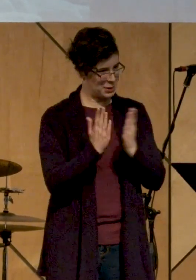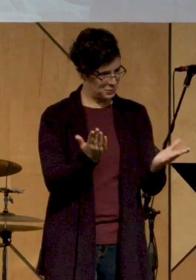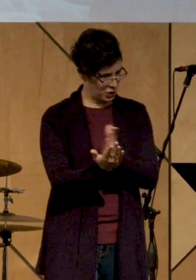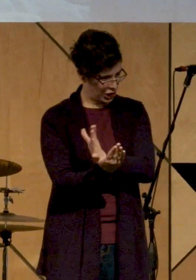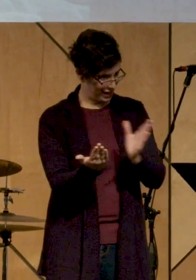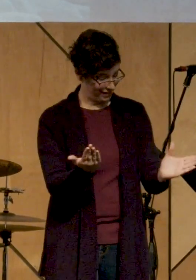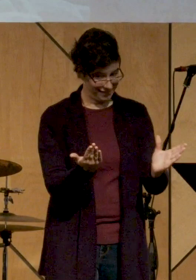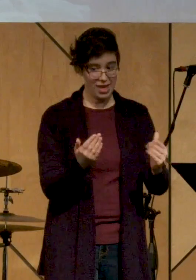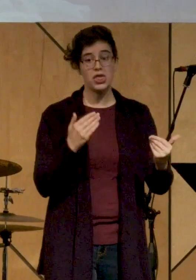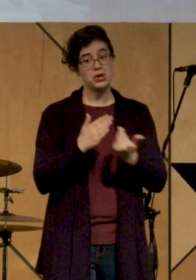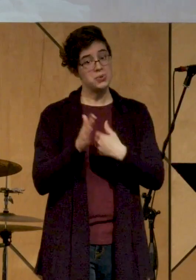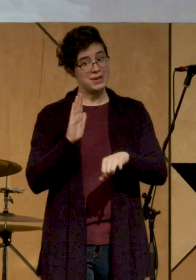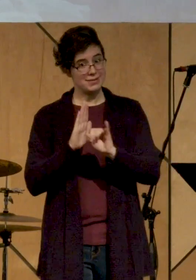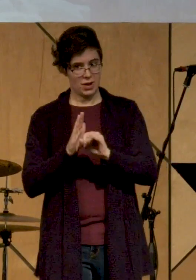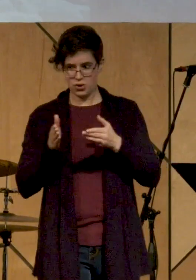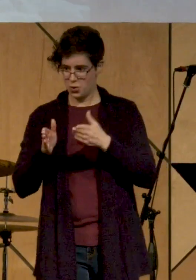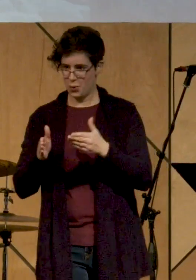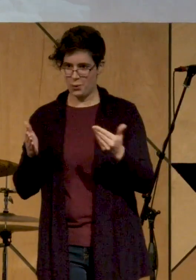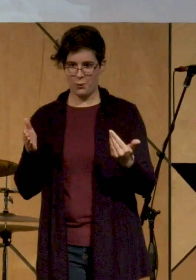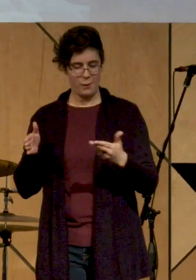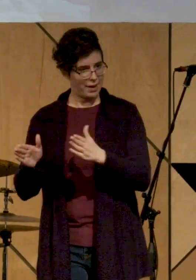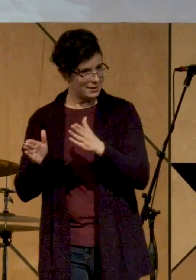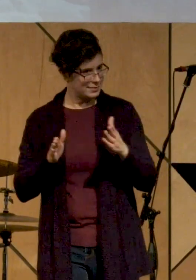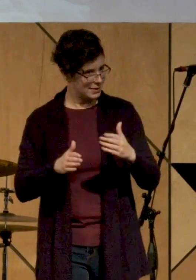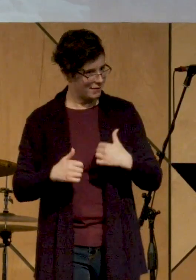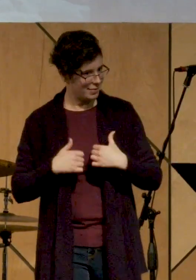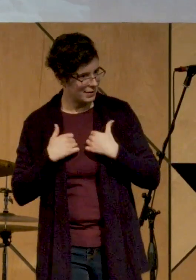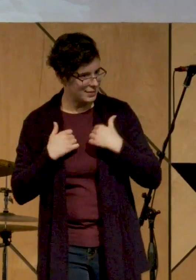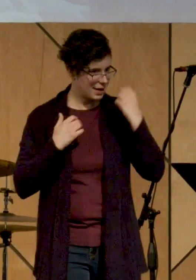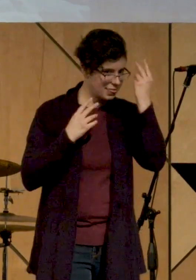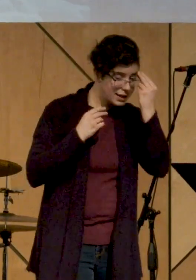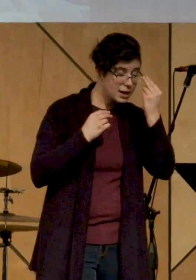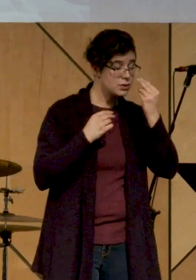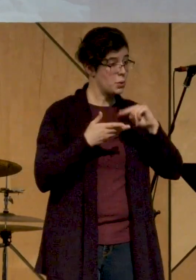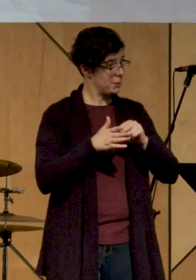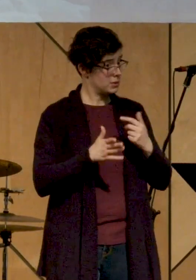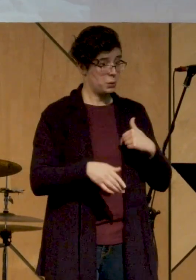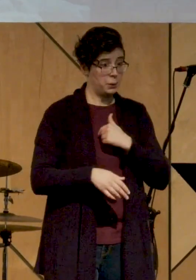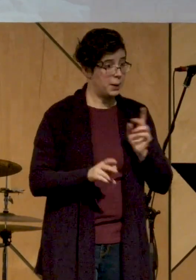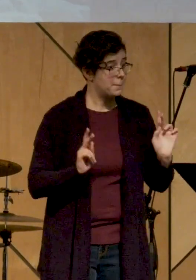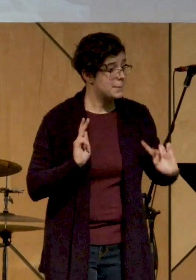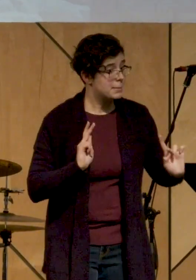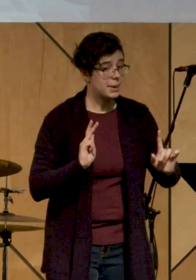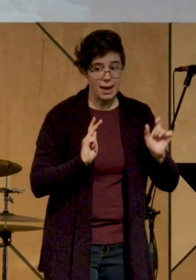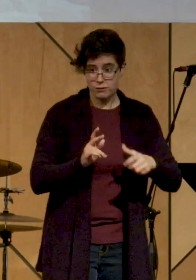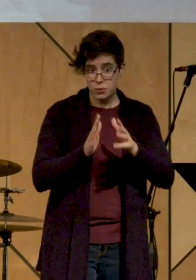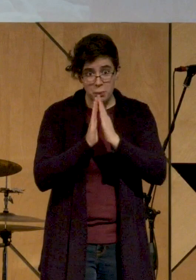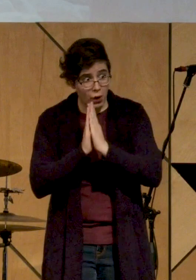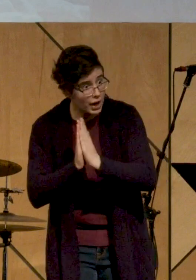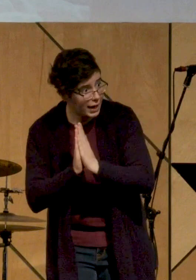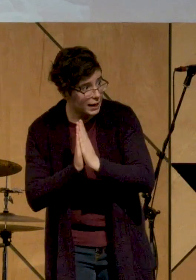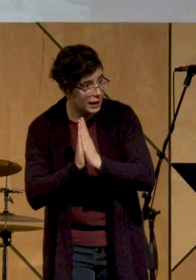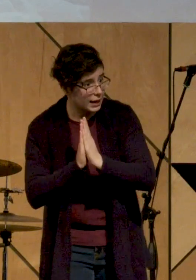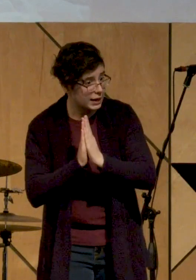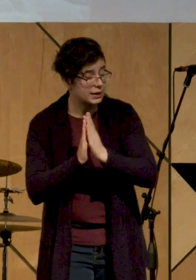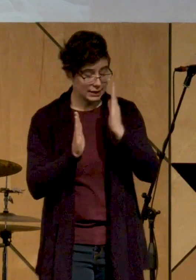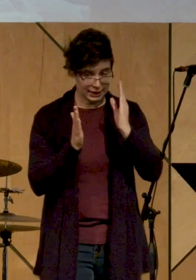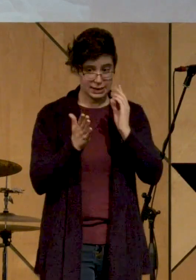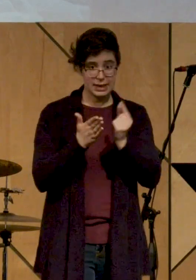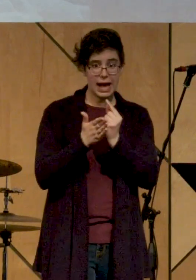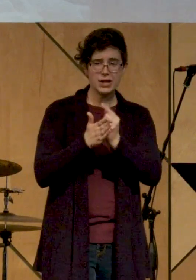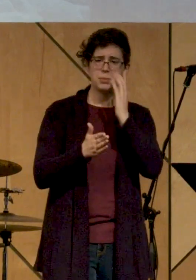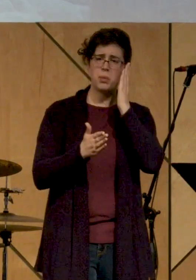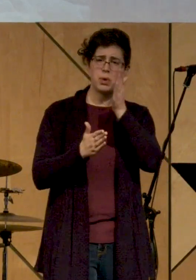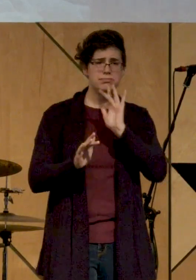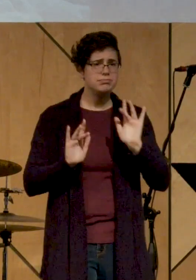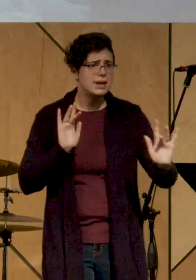of thinking and a new way of living, and that means we are a people that pray that the gospel would take root in